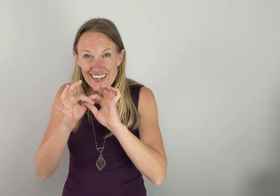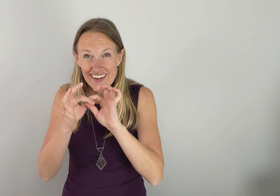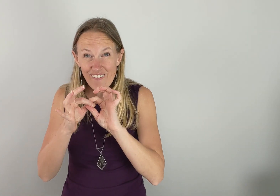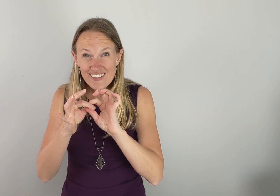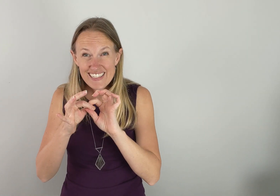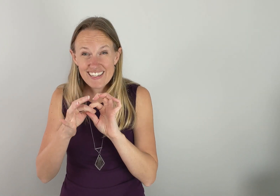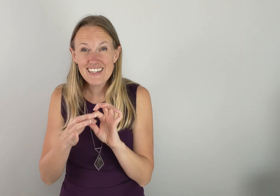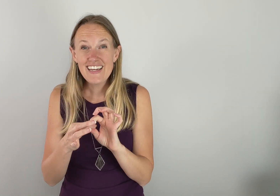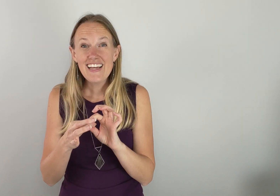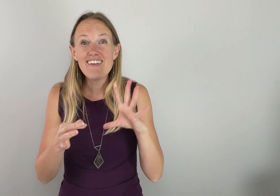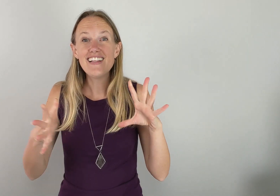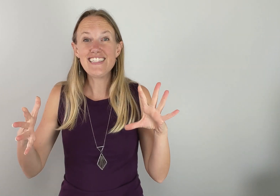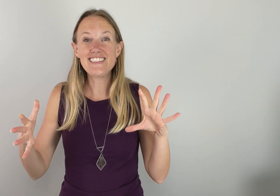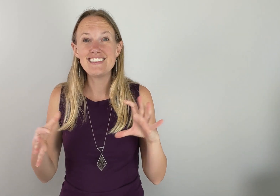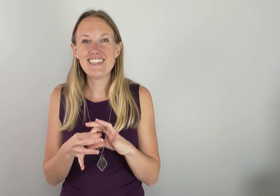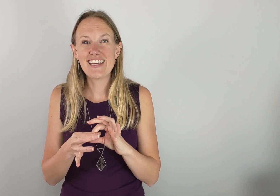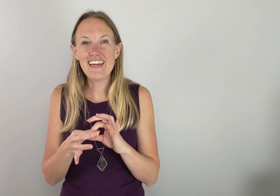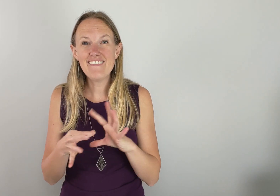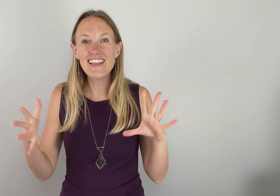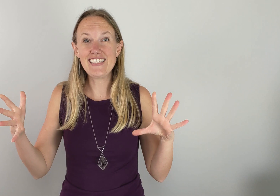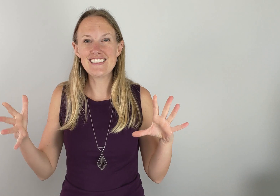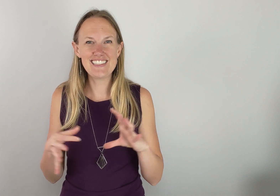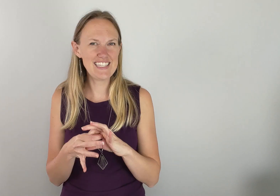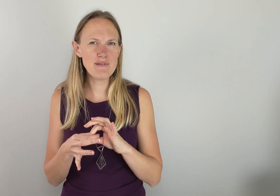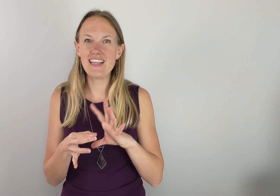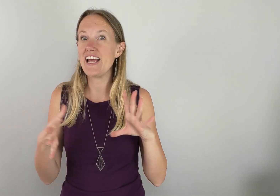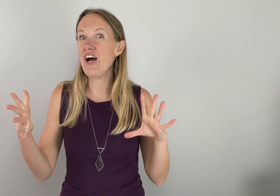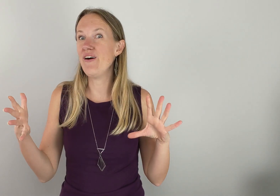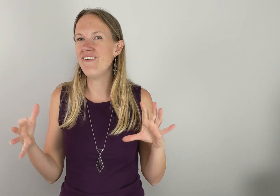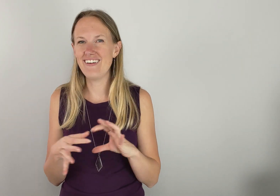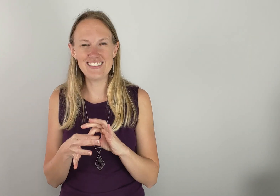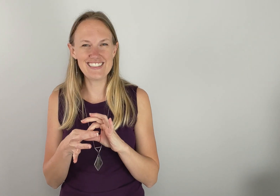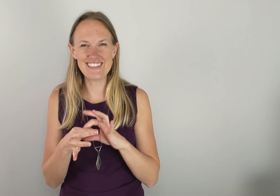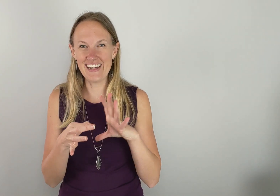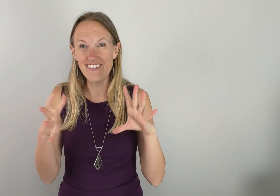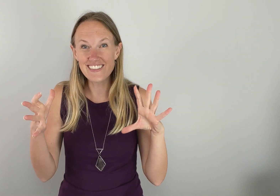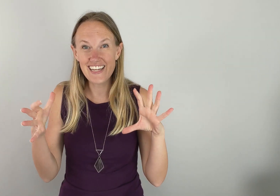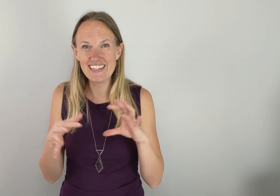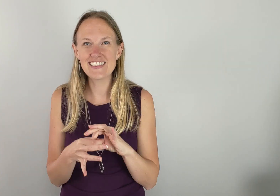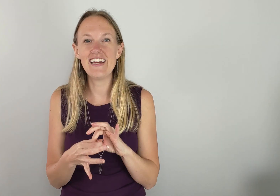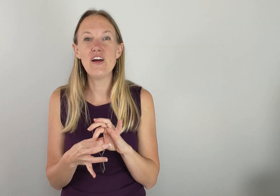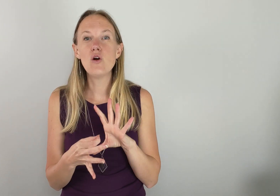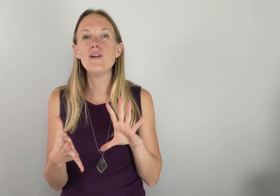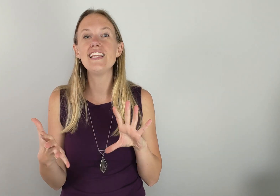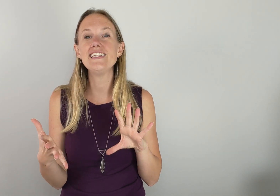kind of holding it, released, okay? Released, same as let go, which is a sign I've always liked, okay?